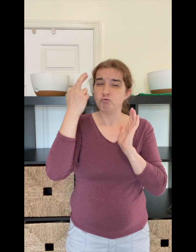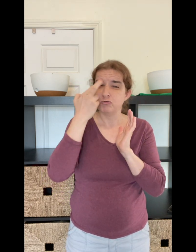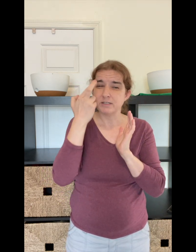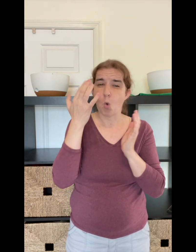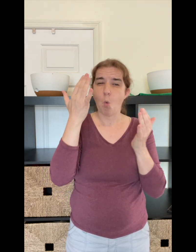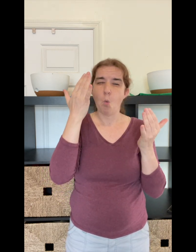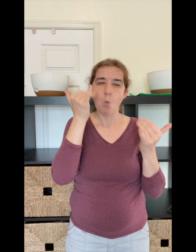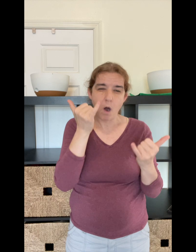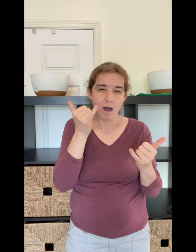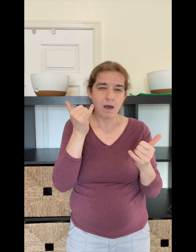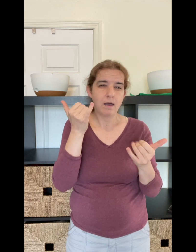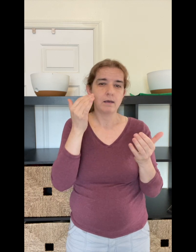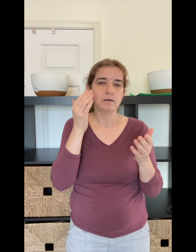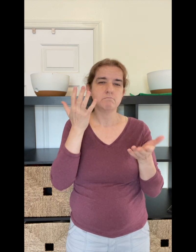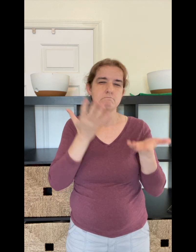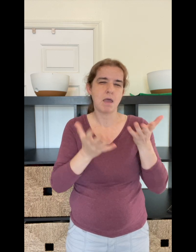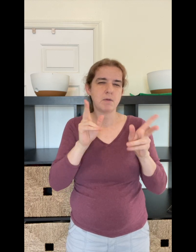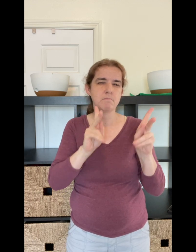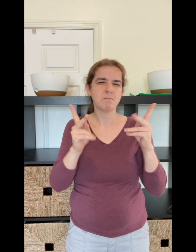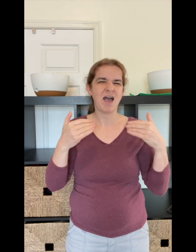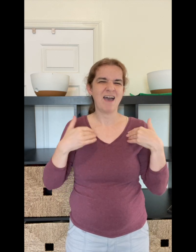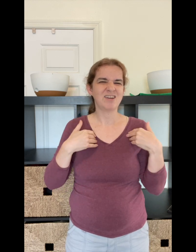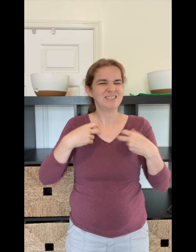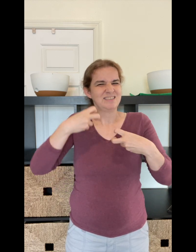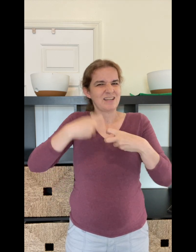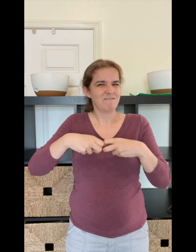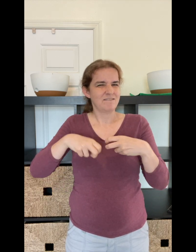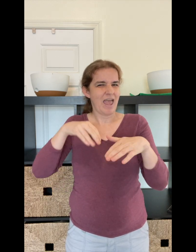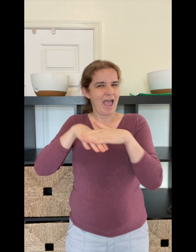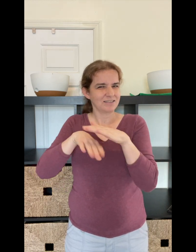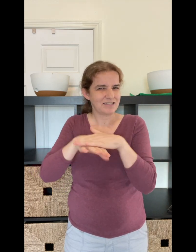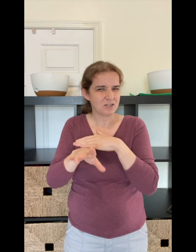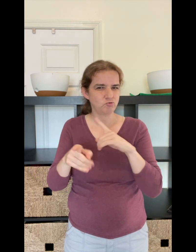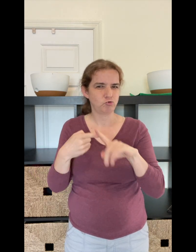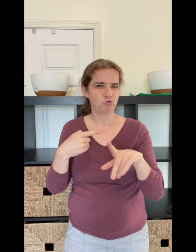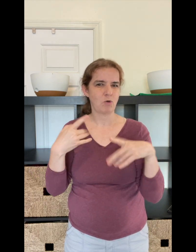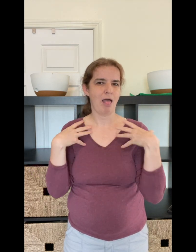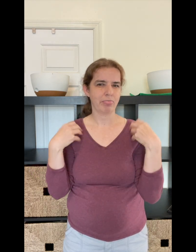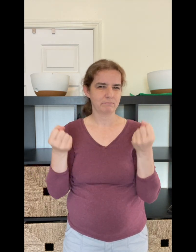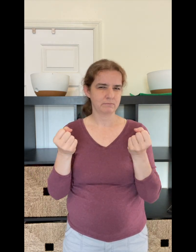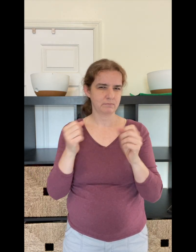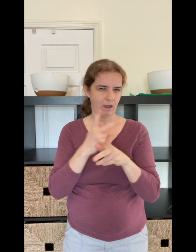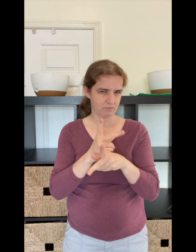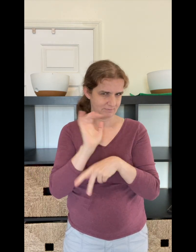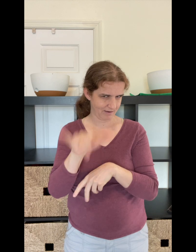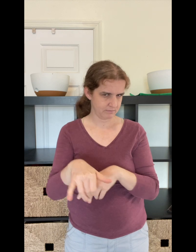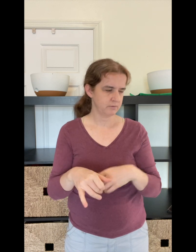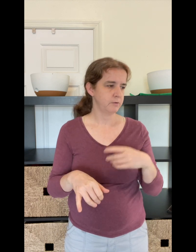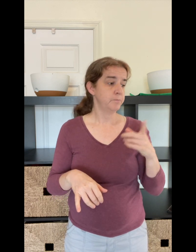That means reasons why maybe people have difficulty getting access to health care.